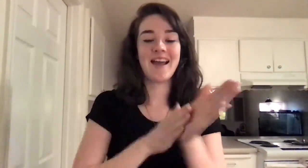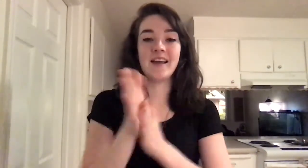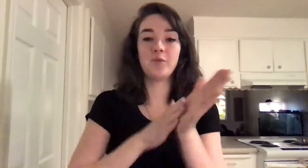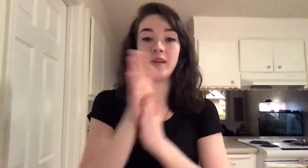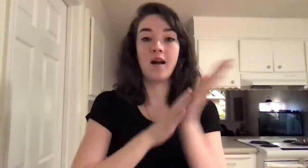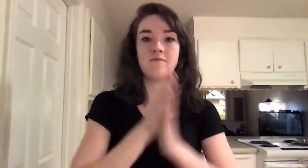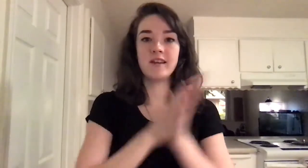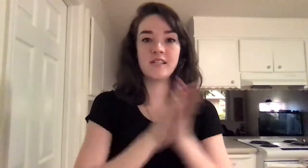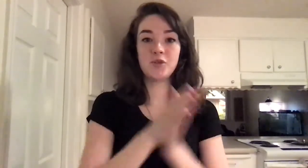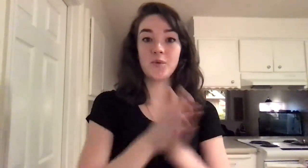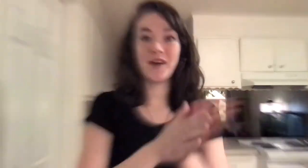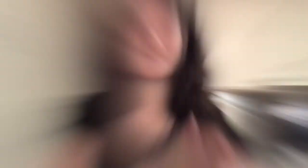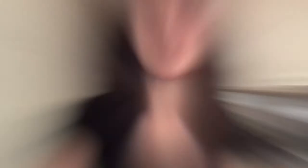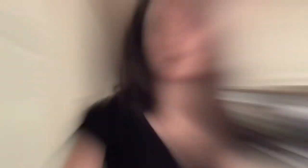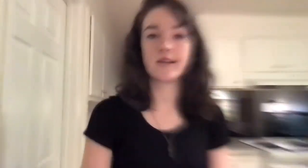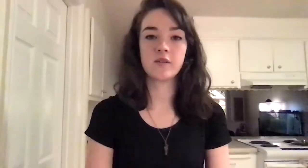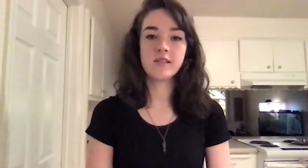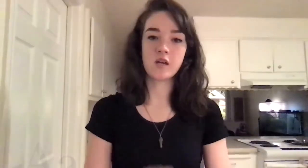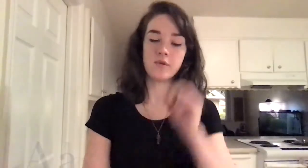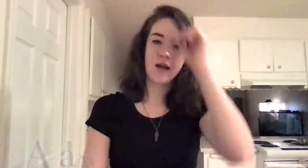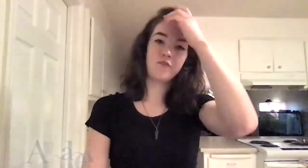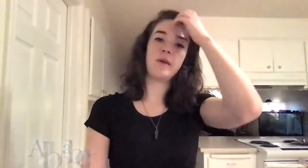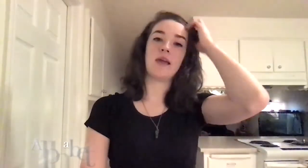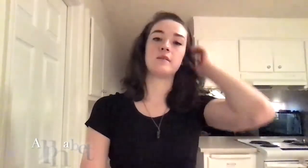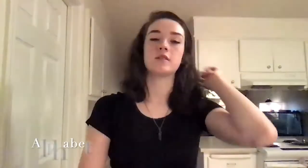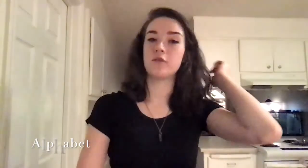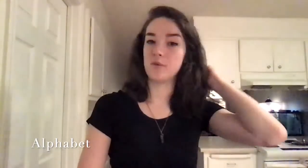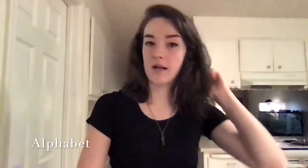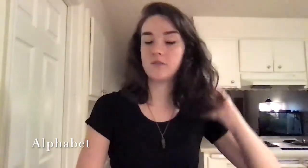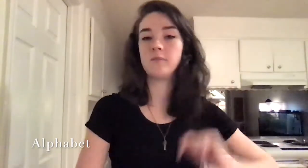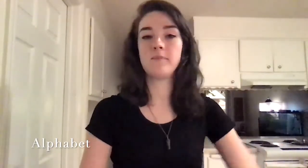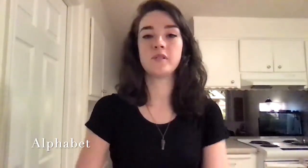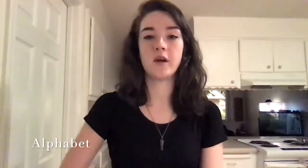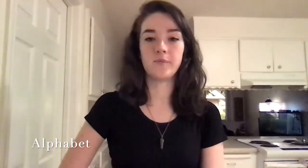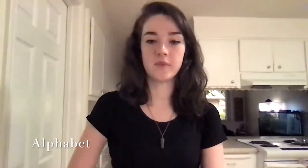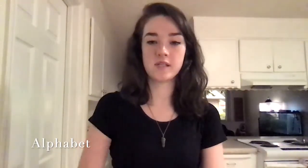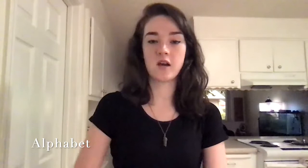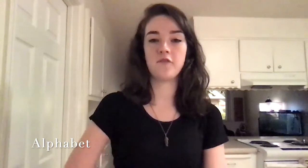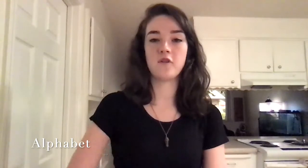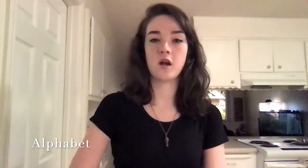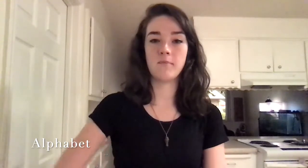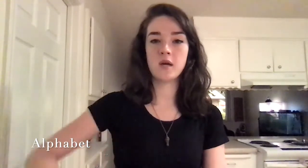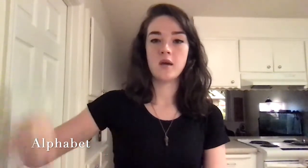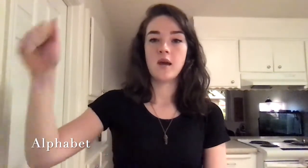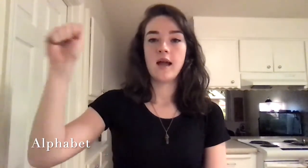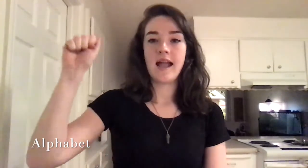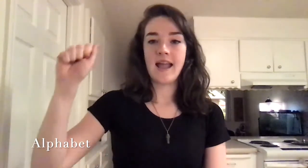And we are ready to go. All right, so let's start with our alphabet again. Let's go through our alphabet. So let's start from